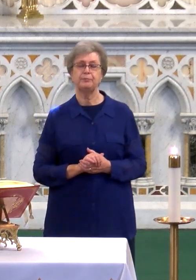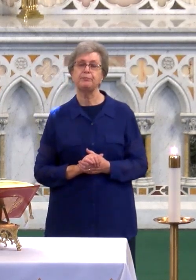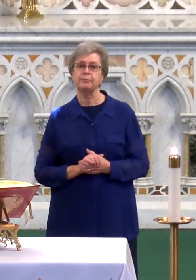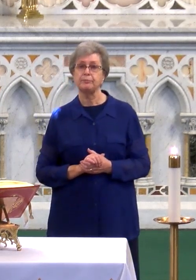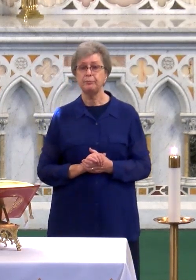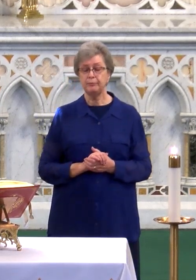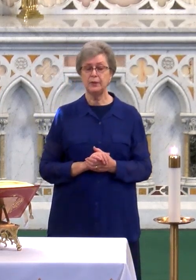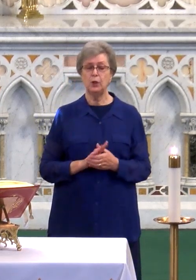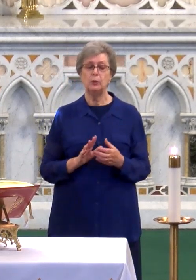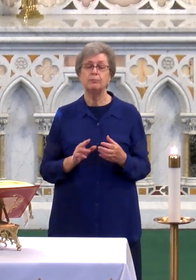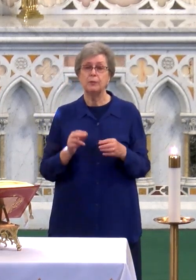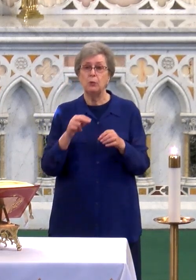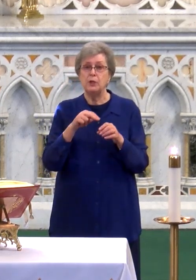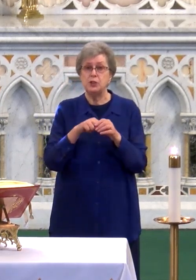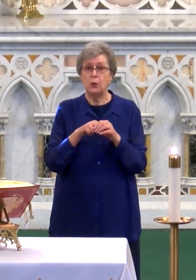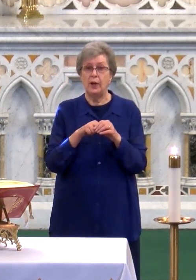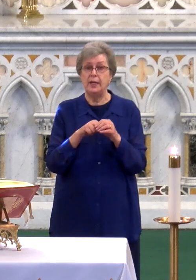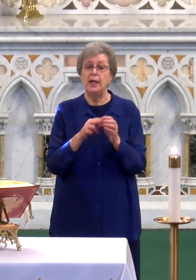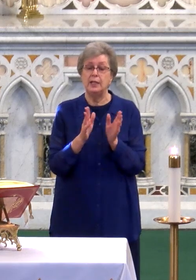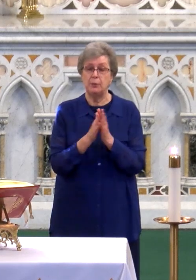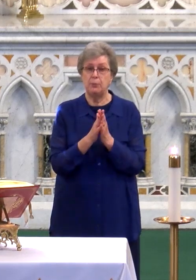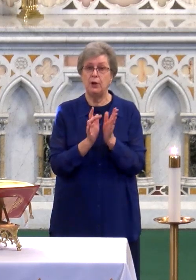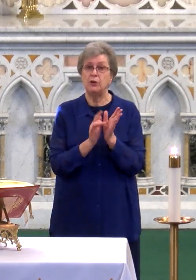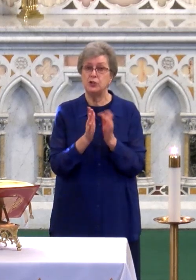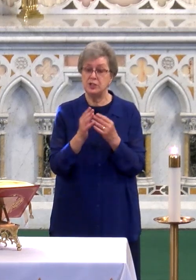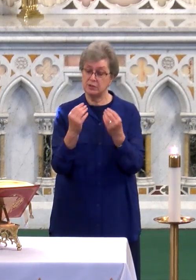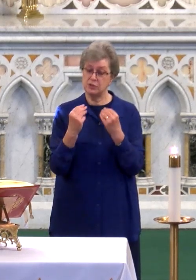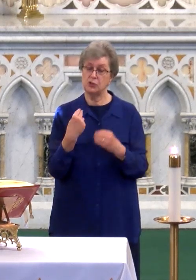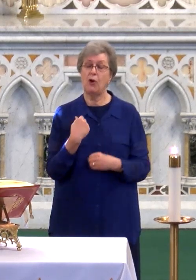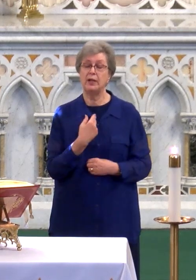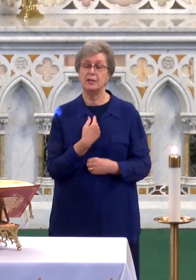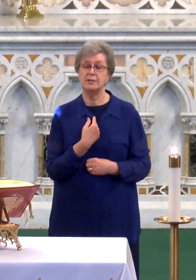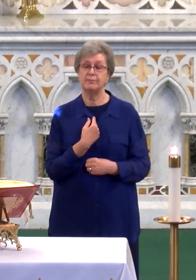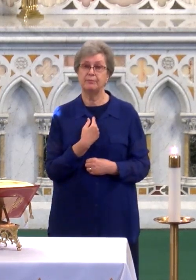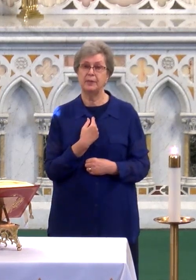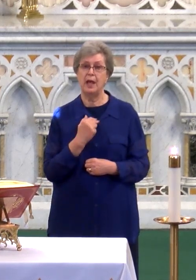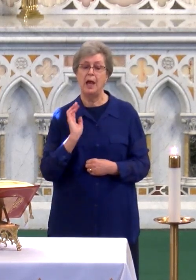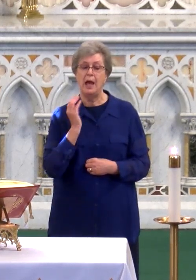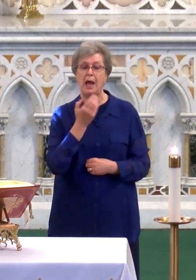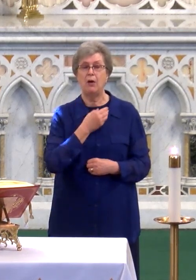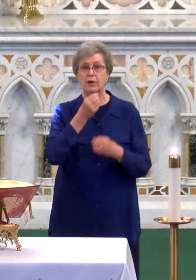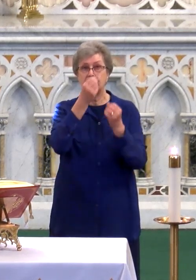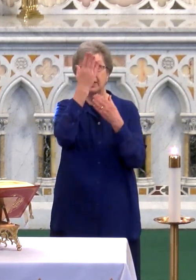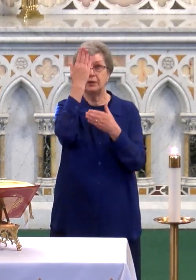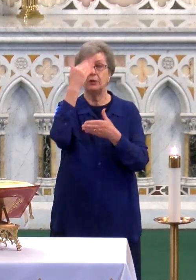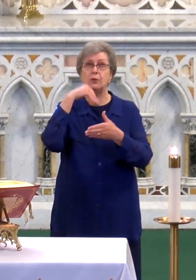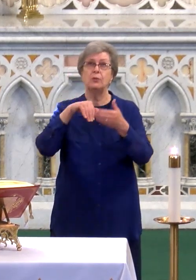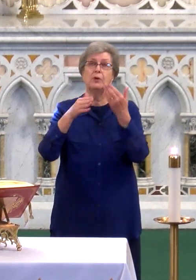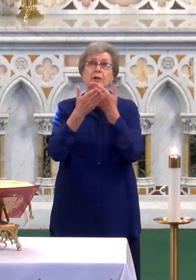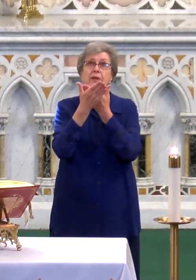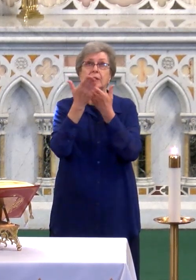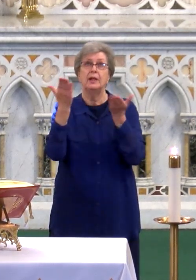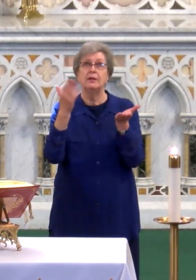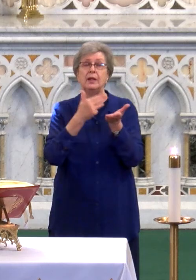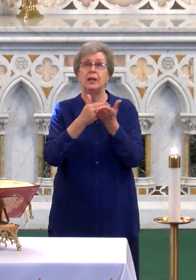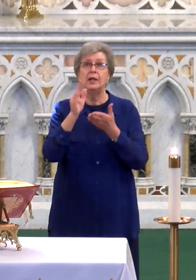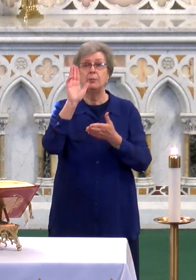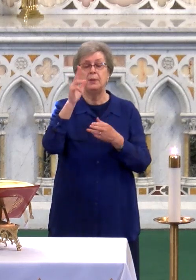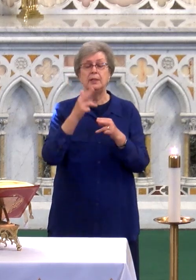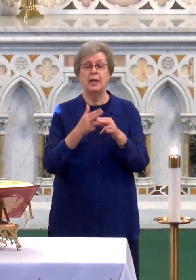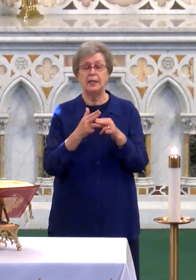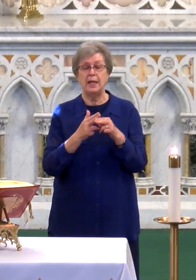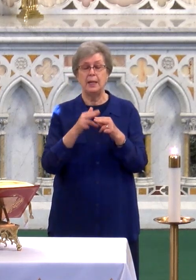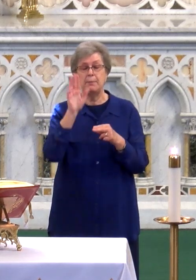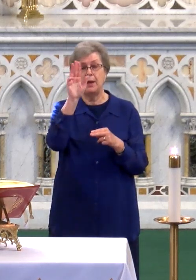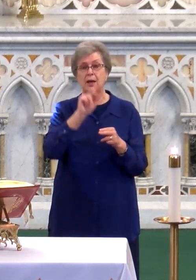We now join in the prayer that Jesus taught his disciples to pray. Our Father, who art in heaven,